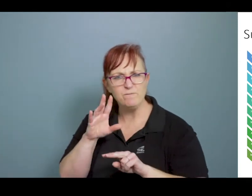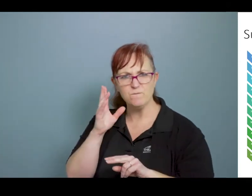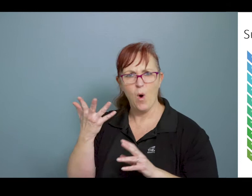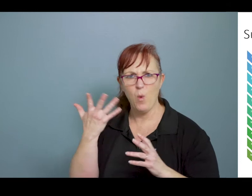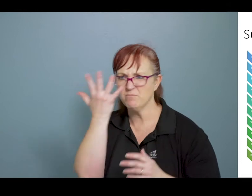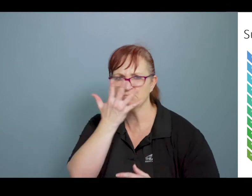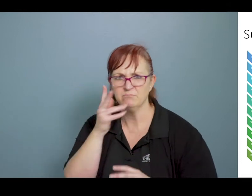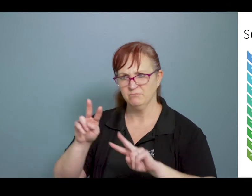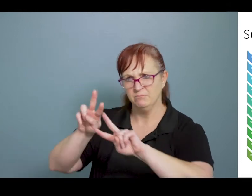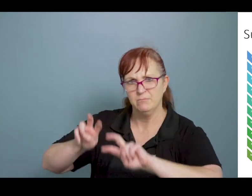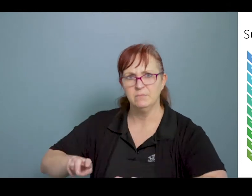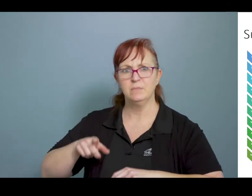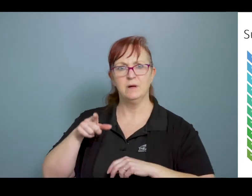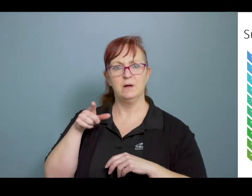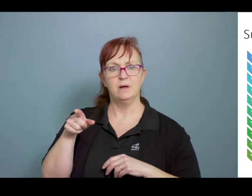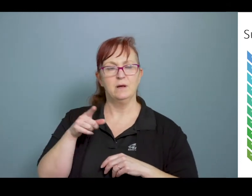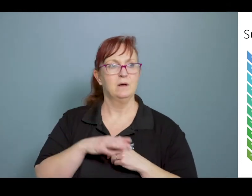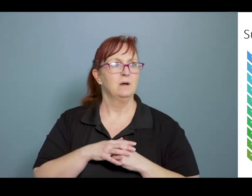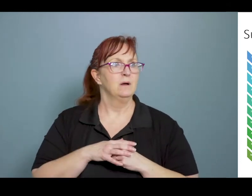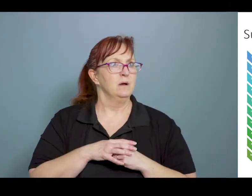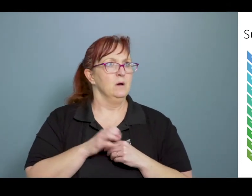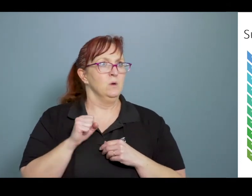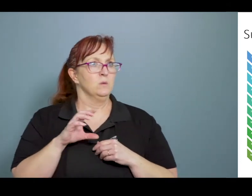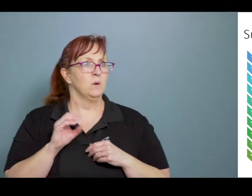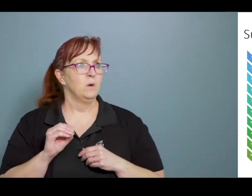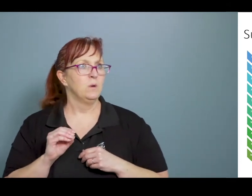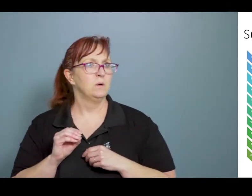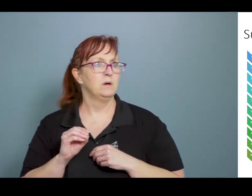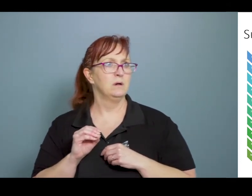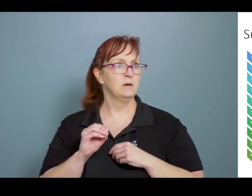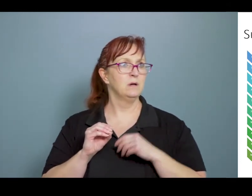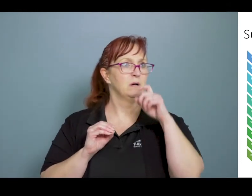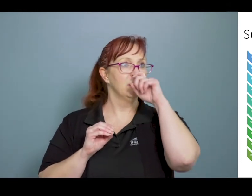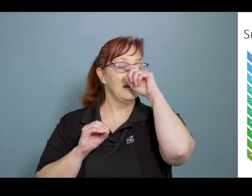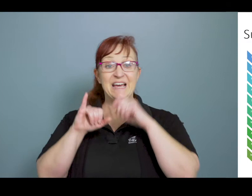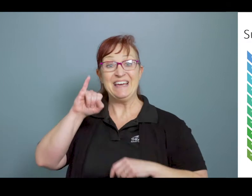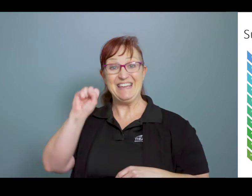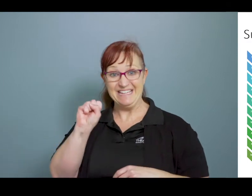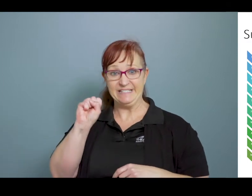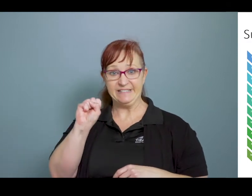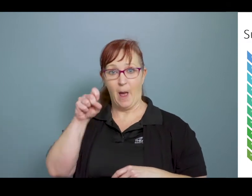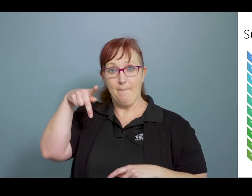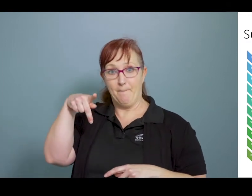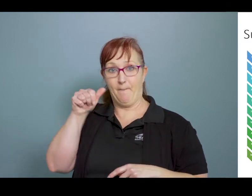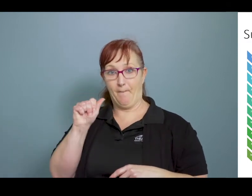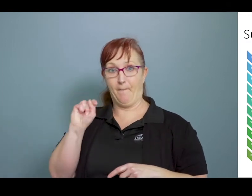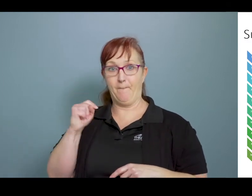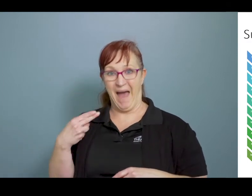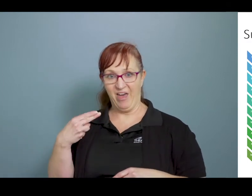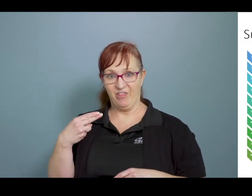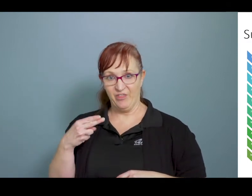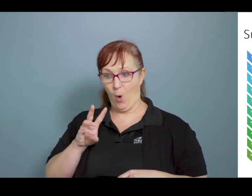Is path warm is the acronym. So ideation, threatened or communicated, substance